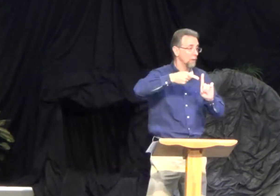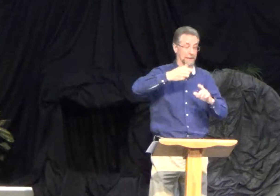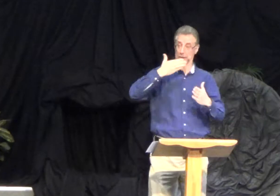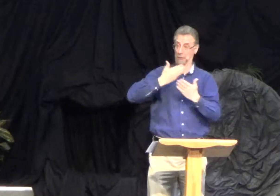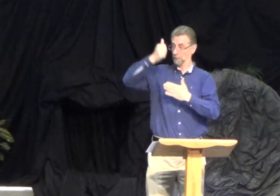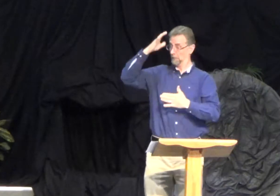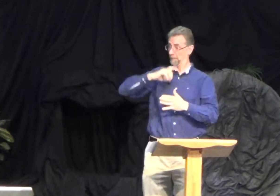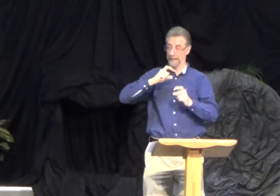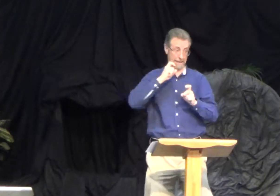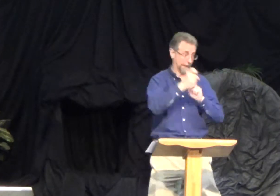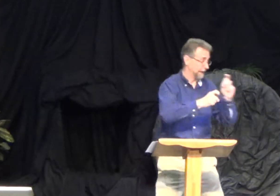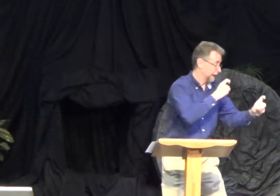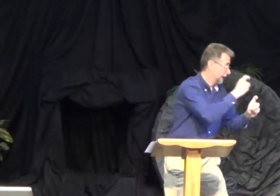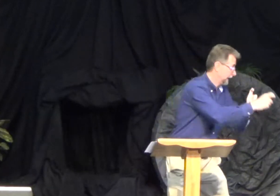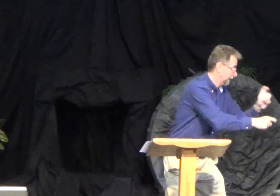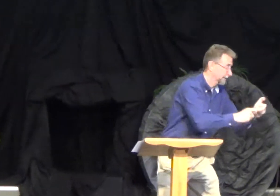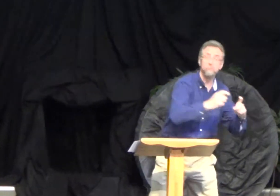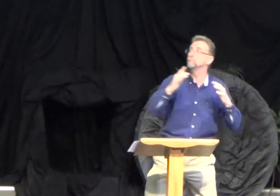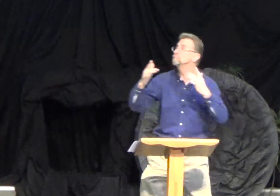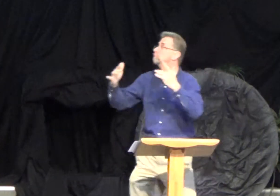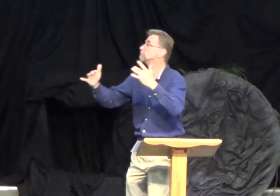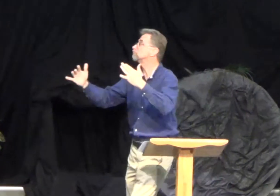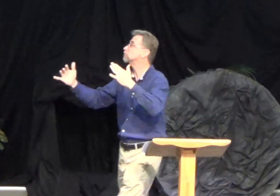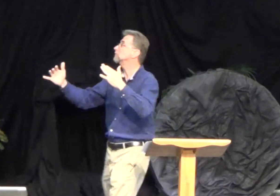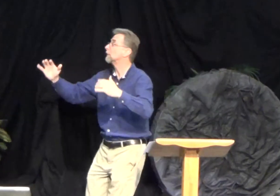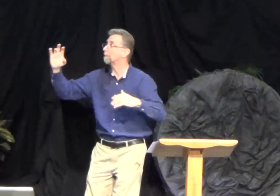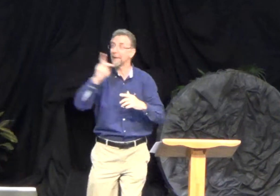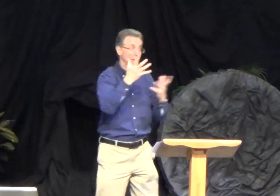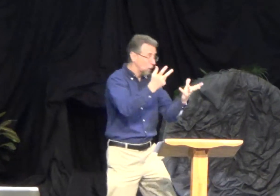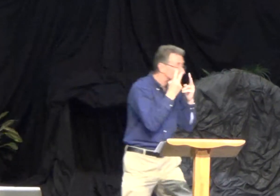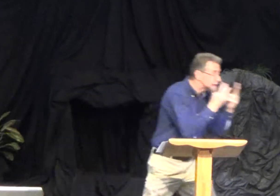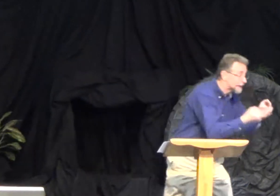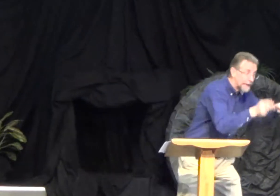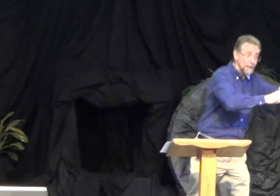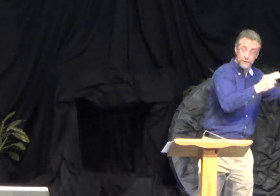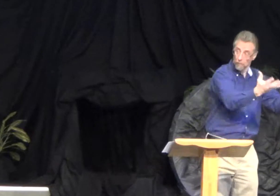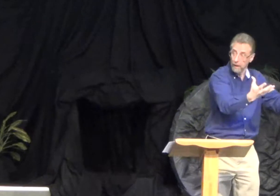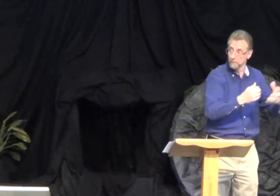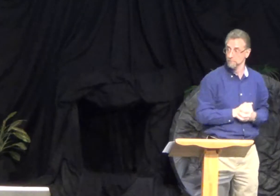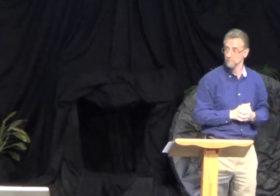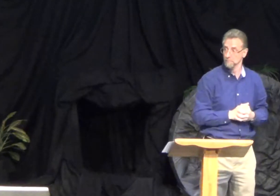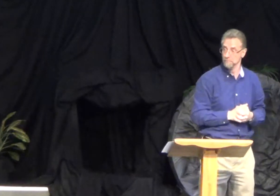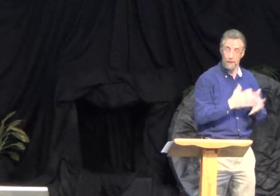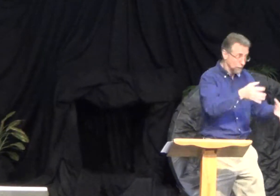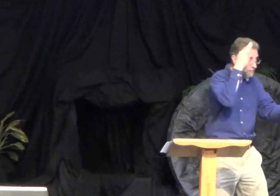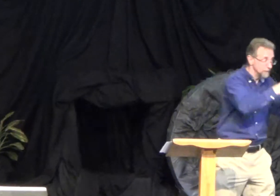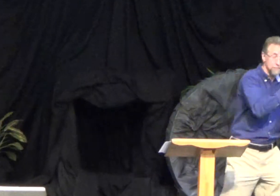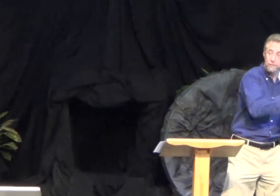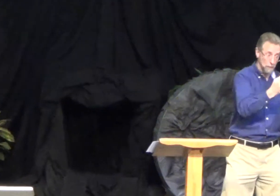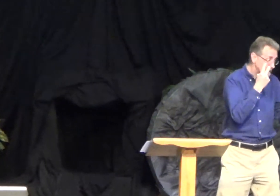The point was that this man gave them and then he left. He wanted to see an increase when he came back. He